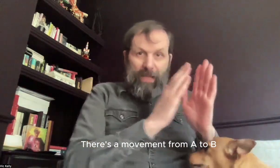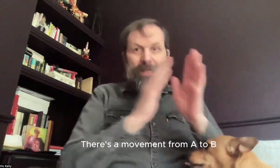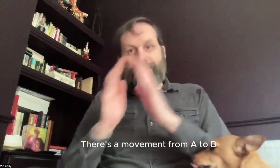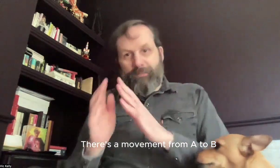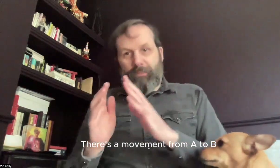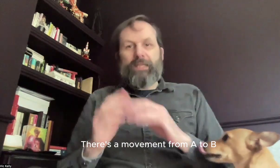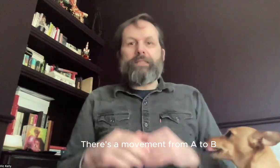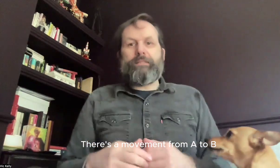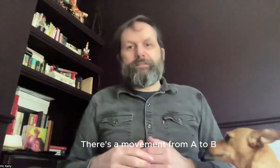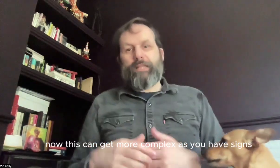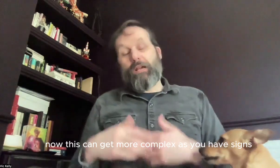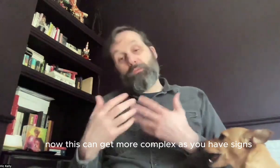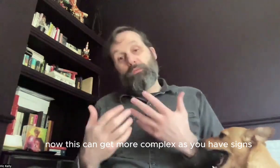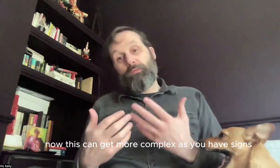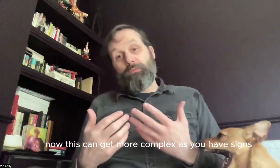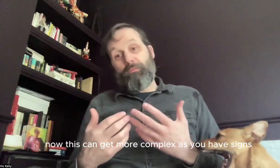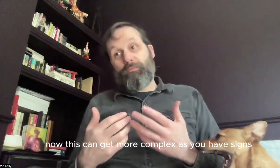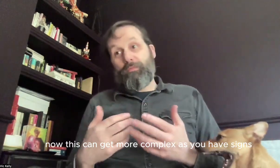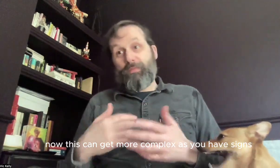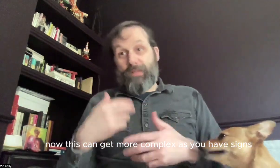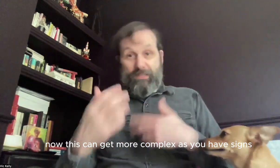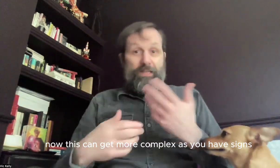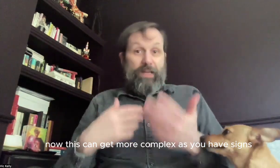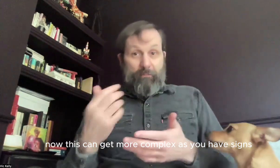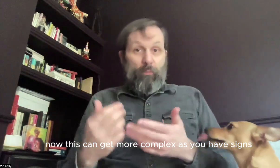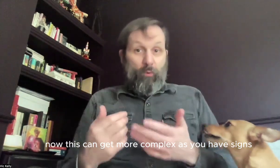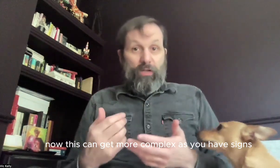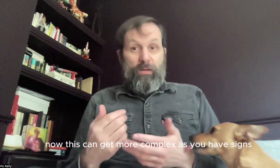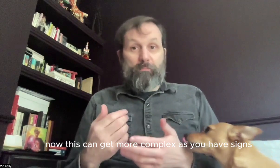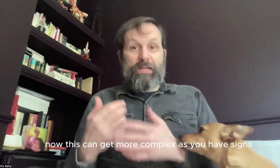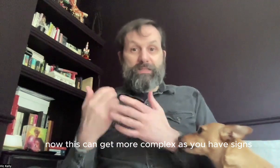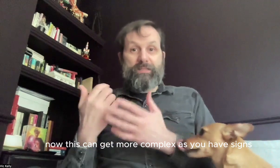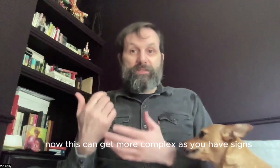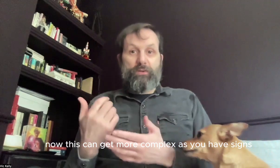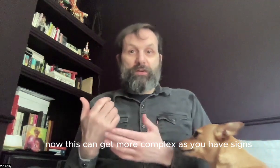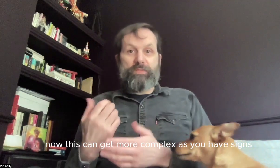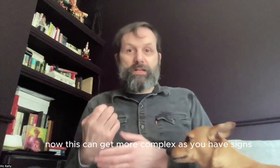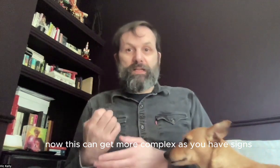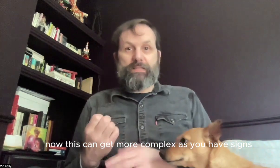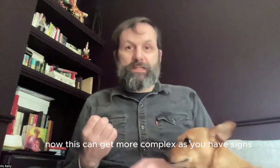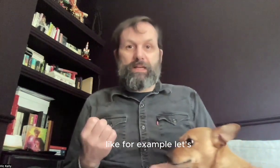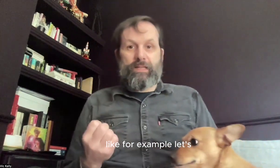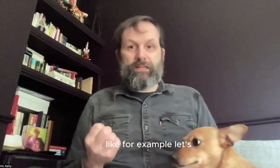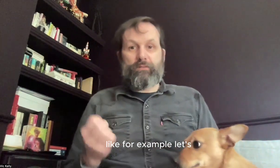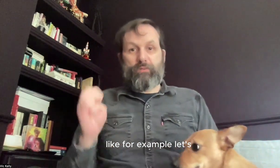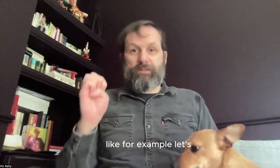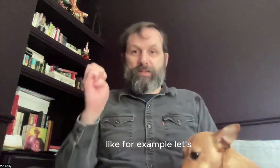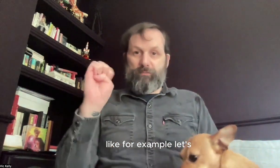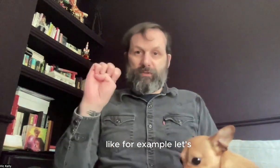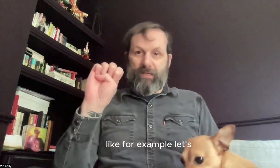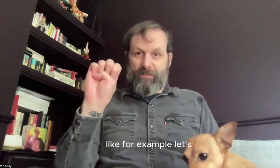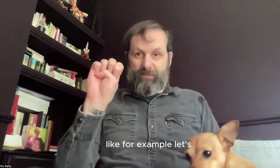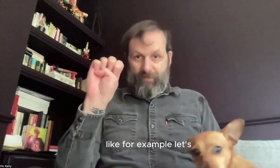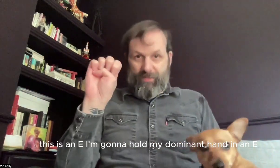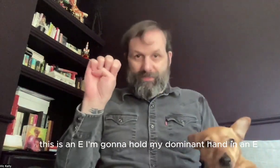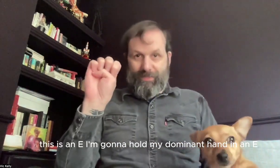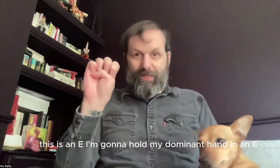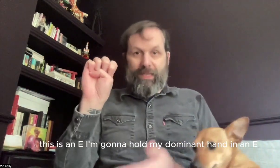A to B. Now, this can get more complex as you have signs like, for example, this is an